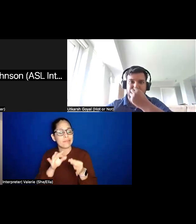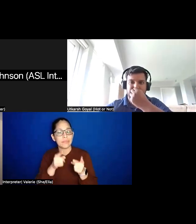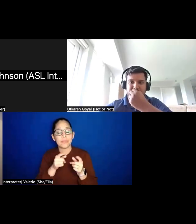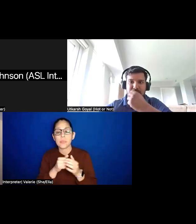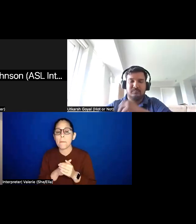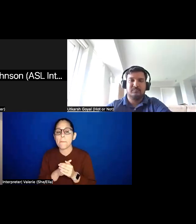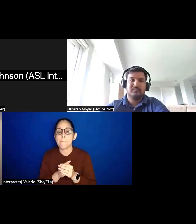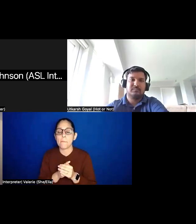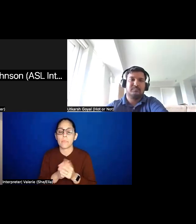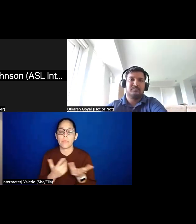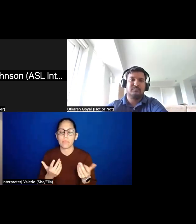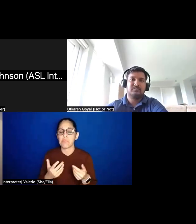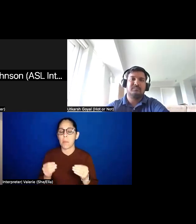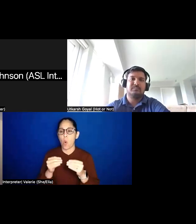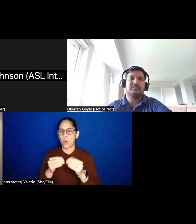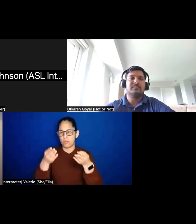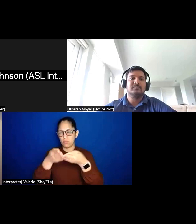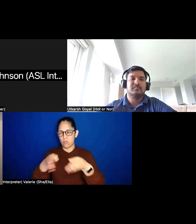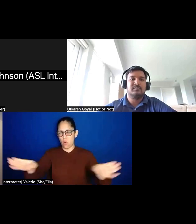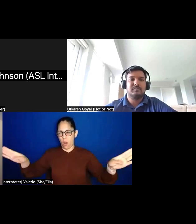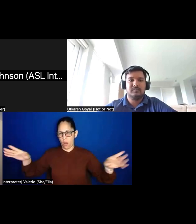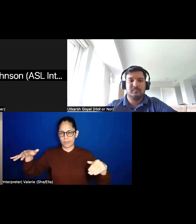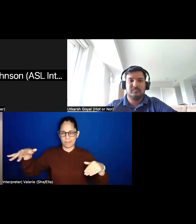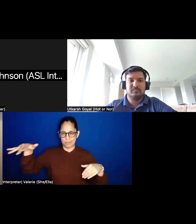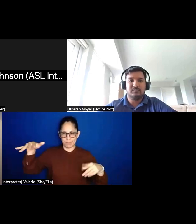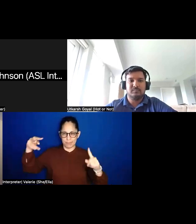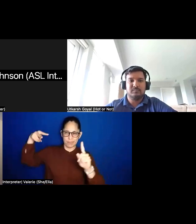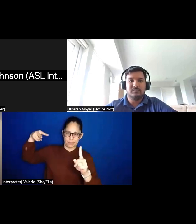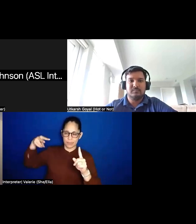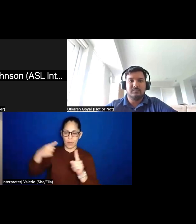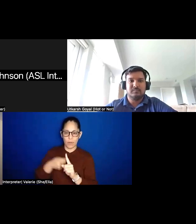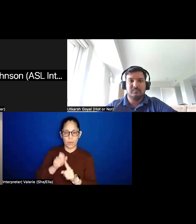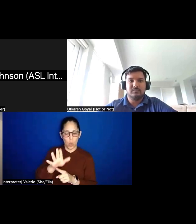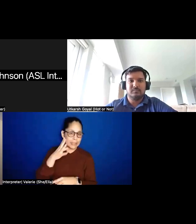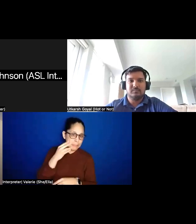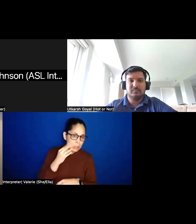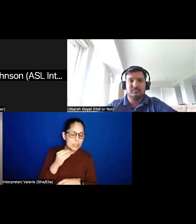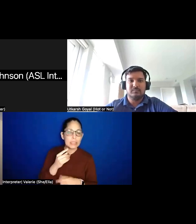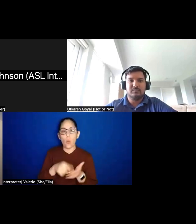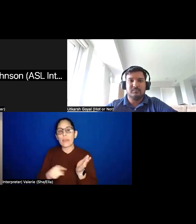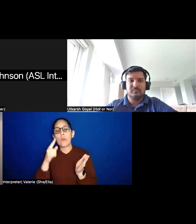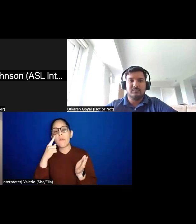Broadly and widely speaking, and of course, based on your experience and what you're seeing in the world,